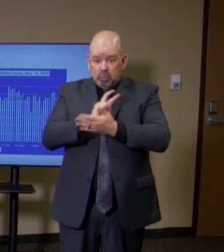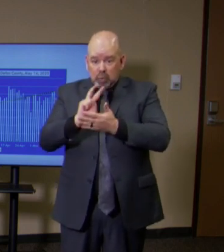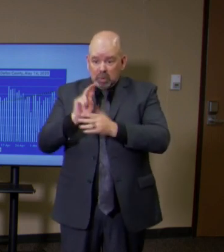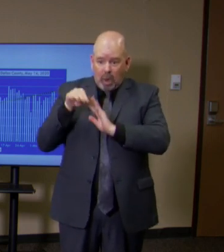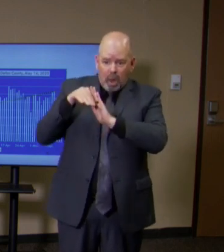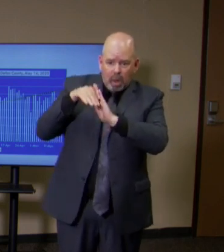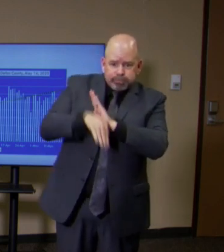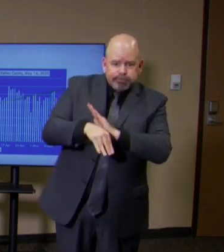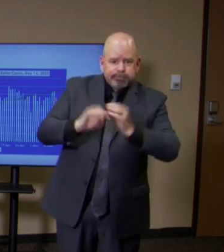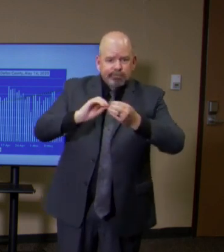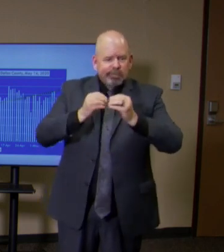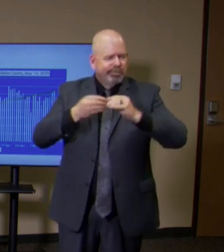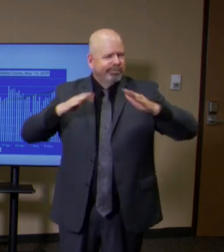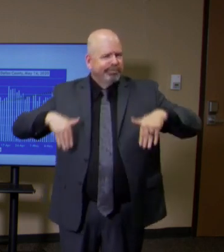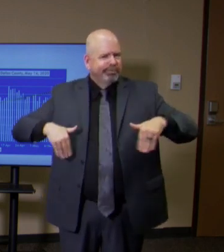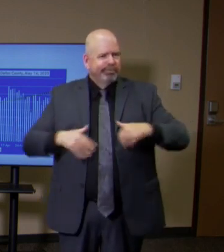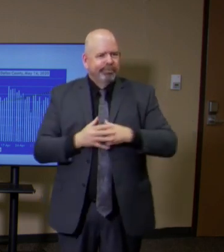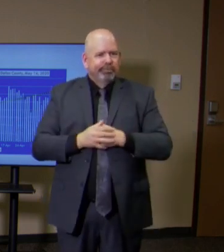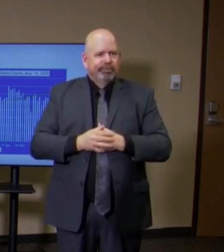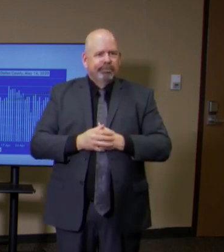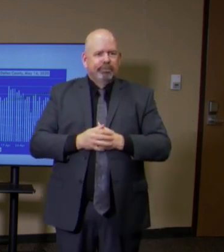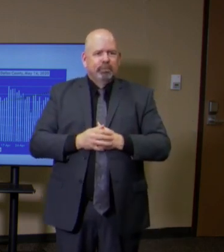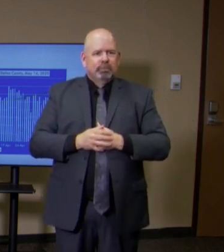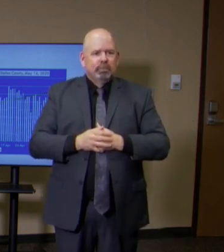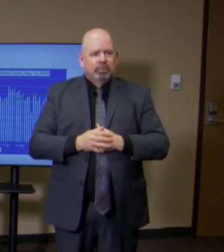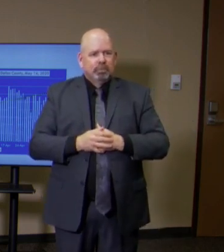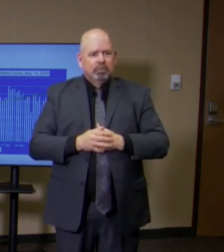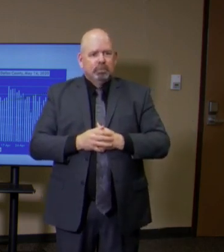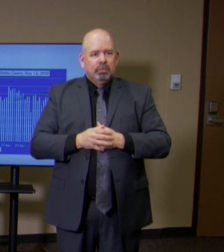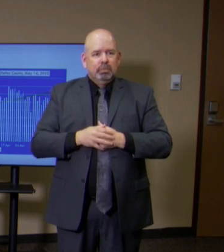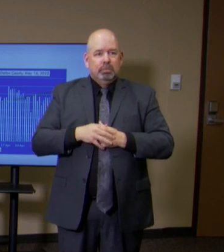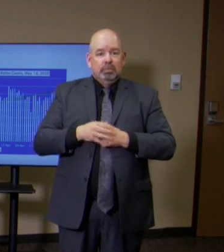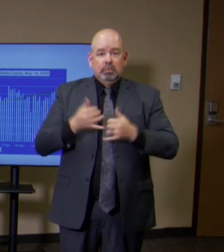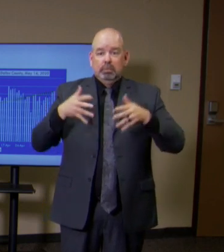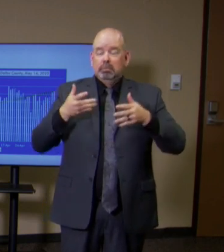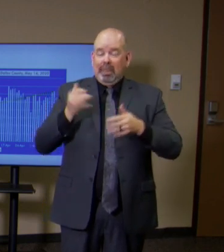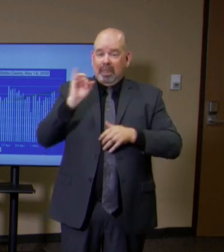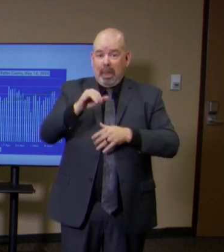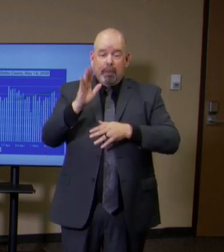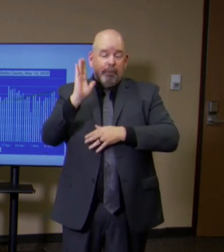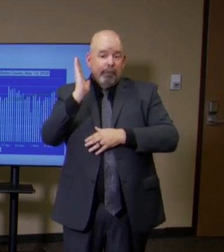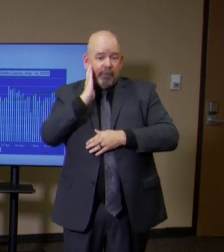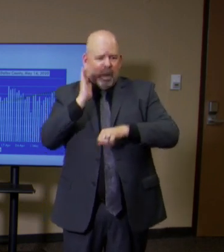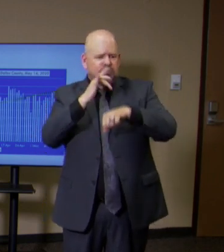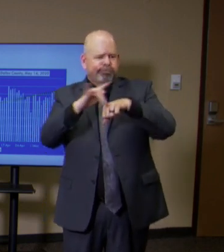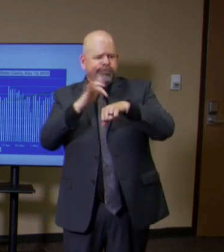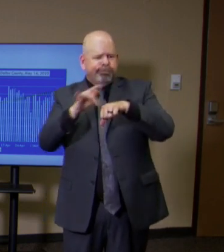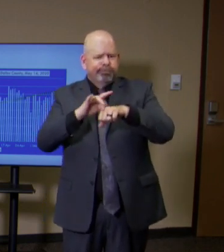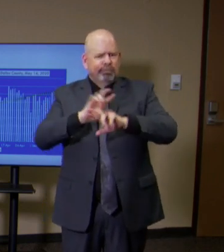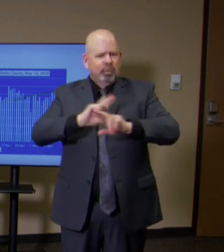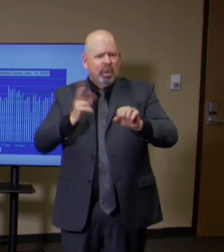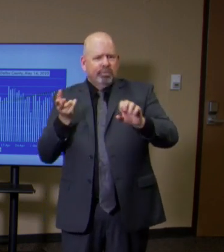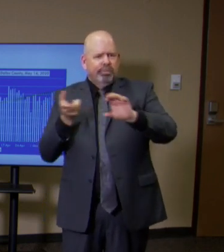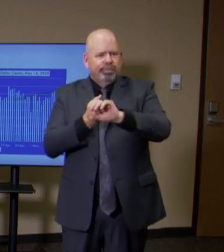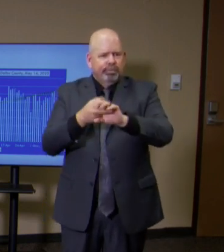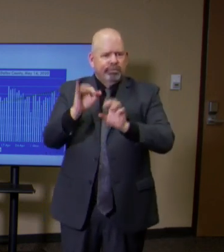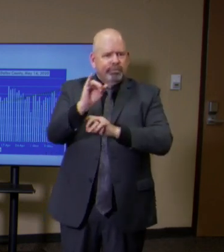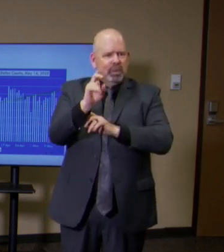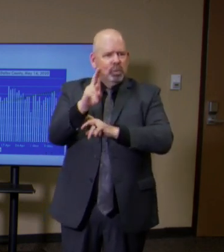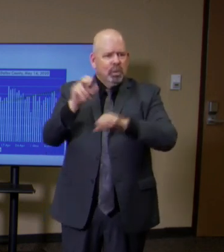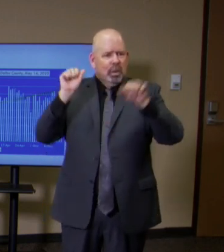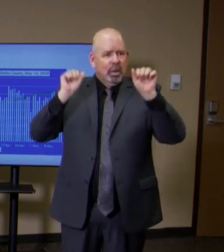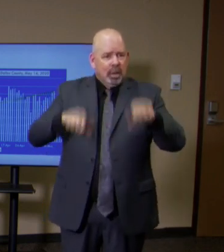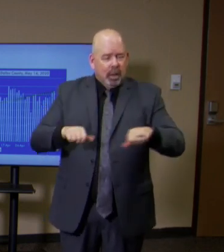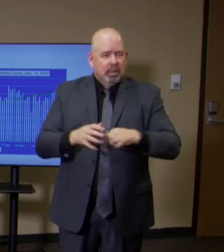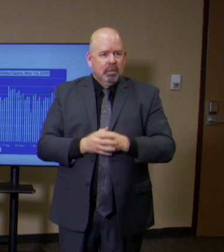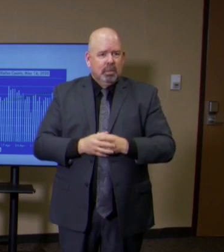This is just looking at the available ICU beds in the county. Again, slightly flat. Overall trend that there's been an increase